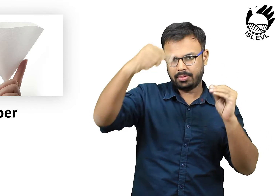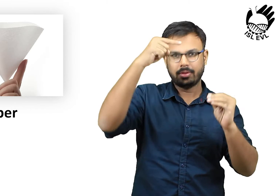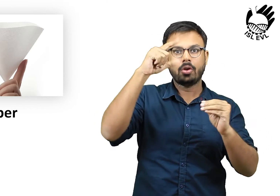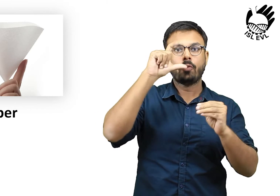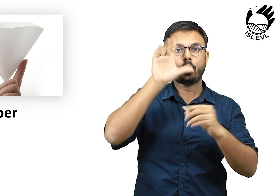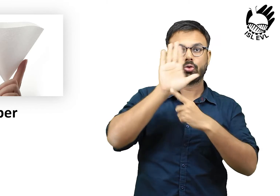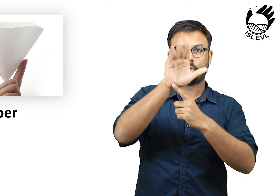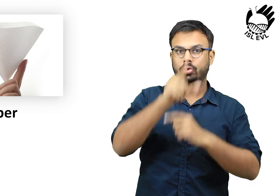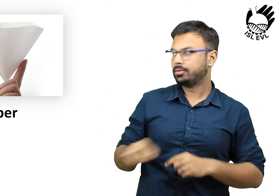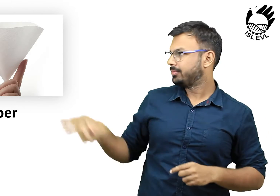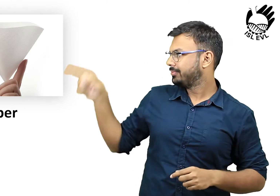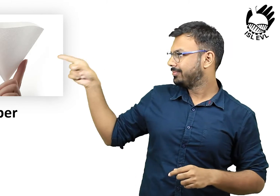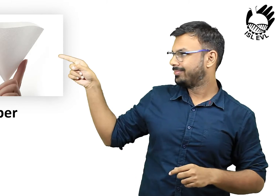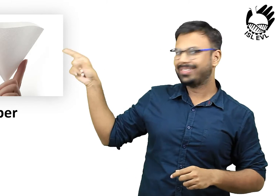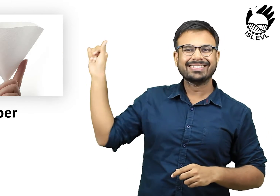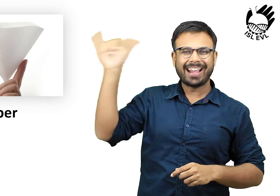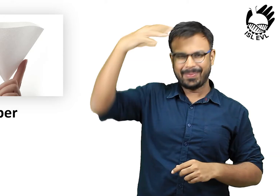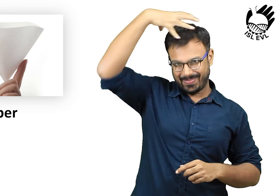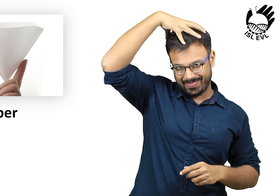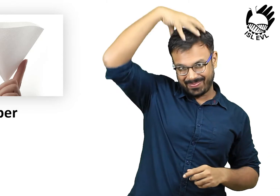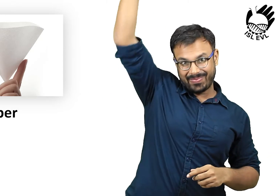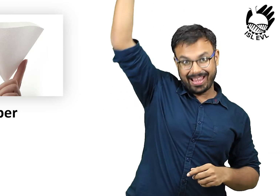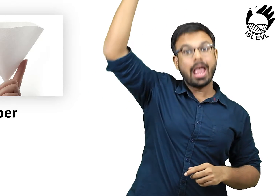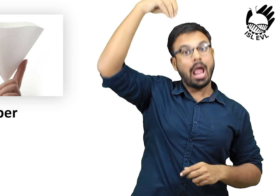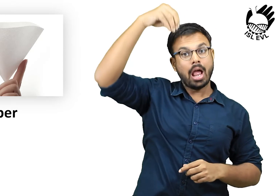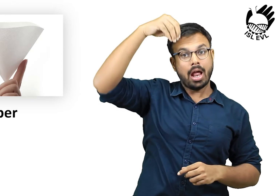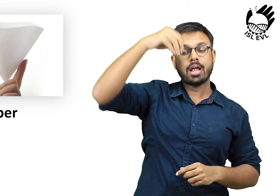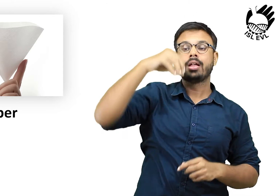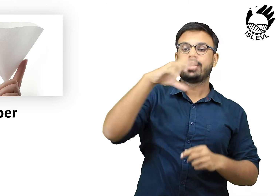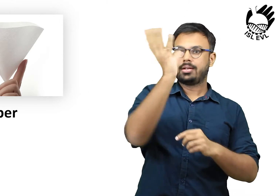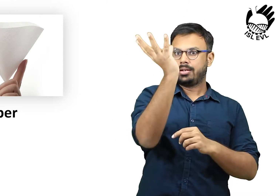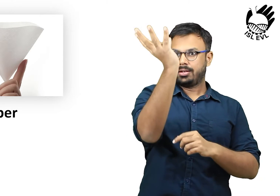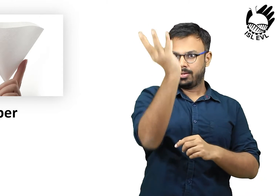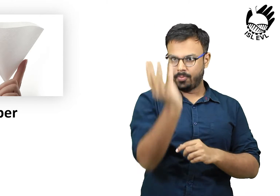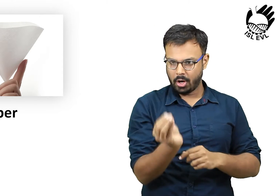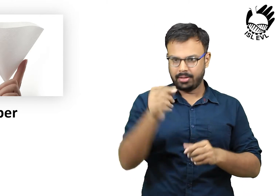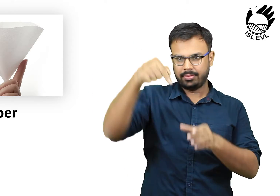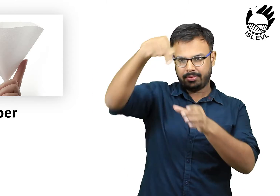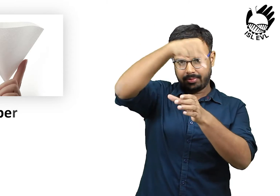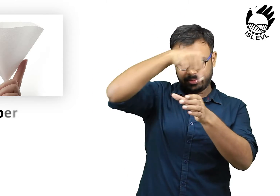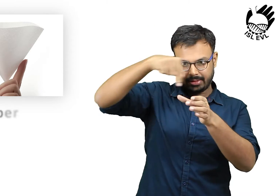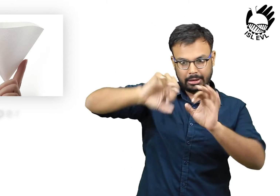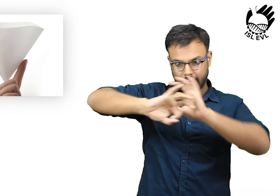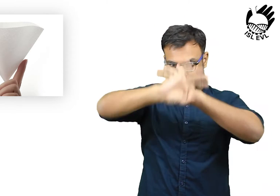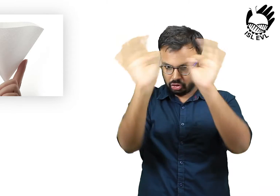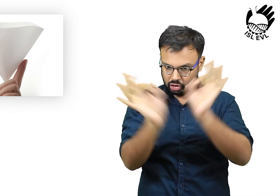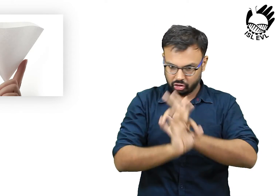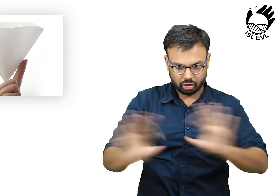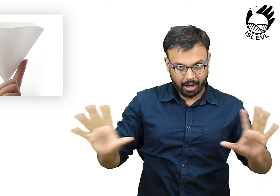Pour our warm saturated sample through the cone-shaped filter